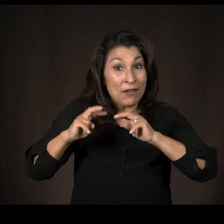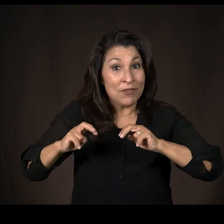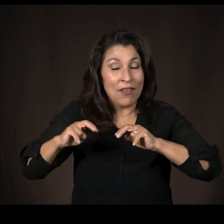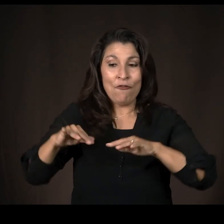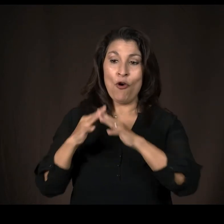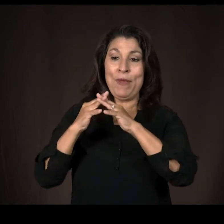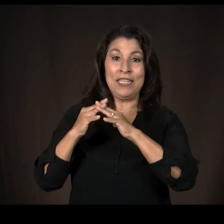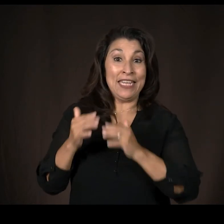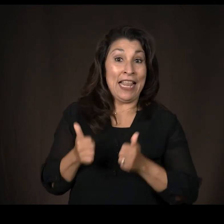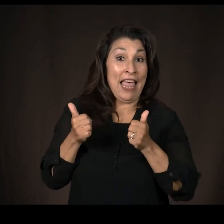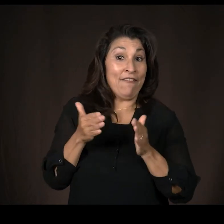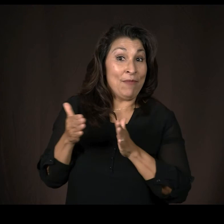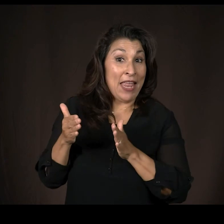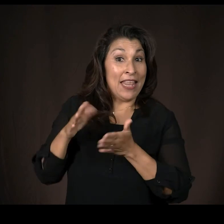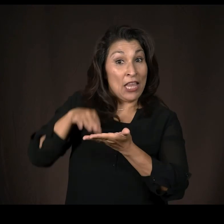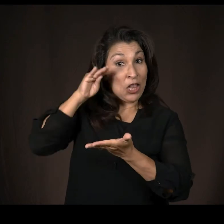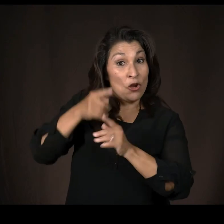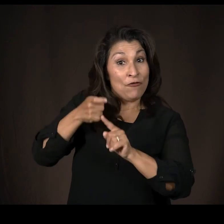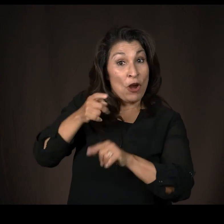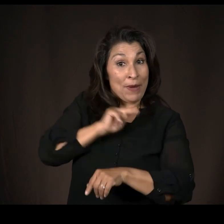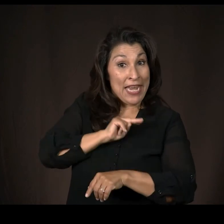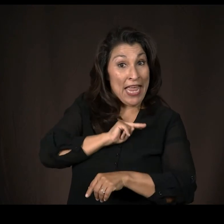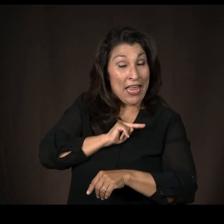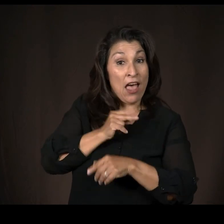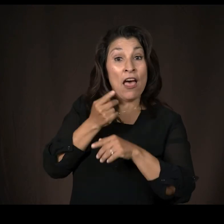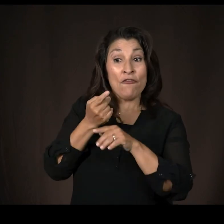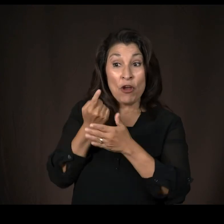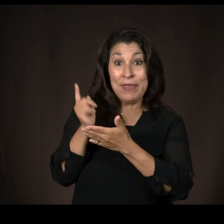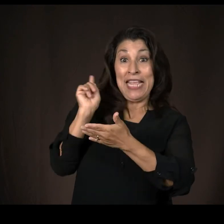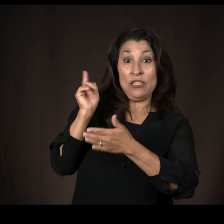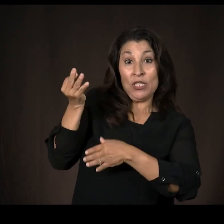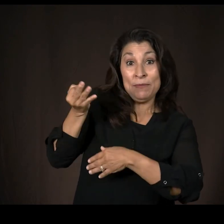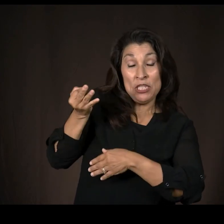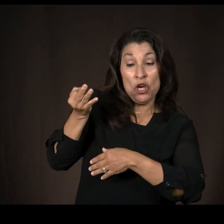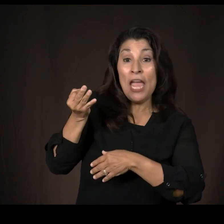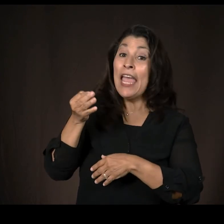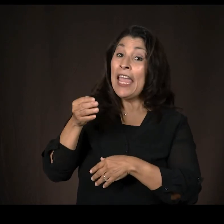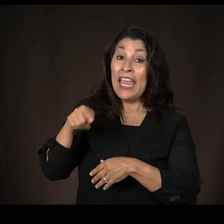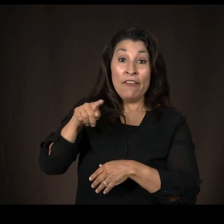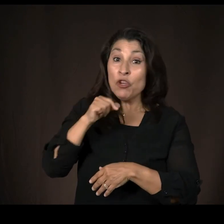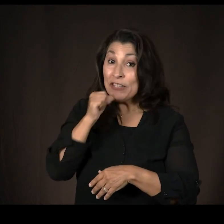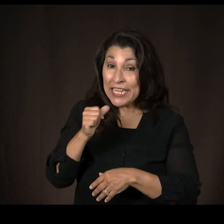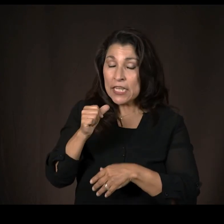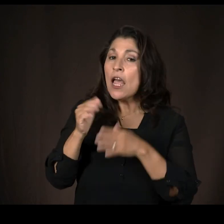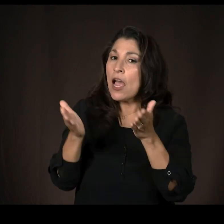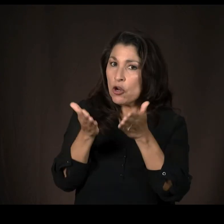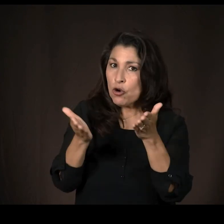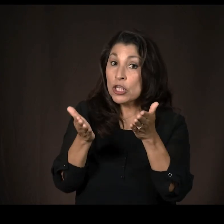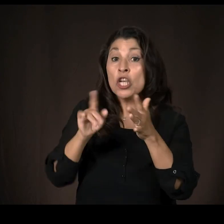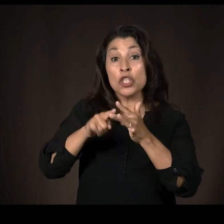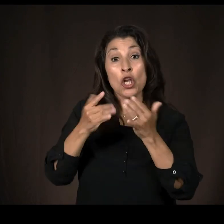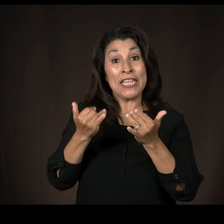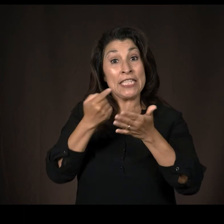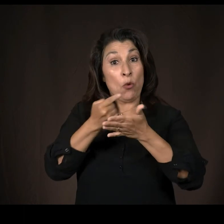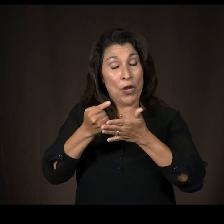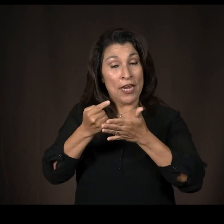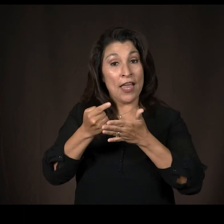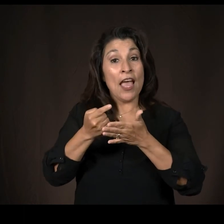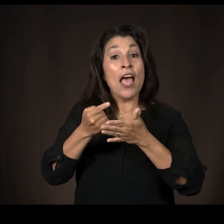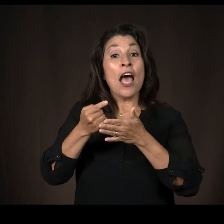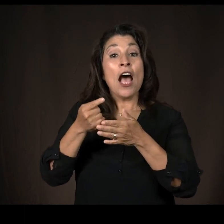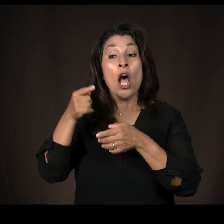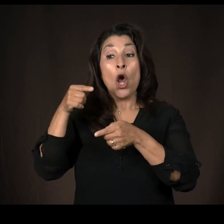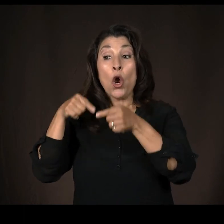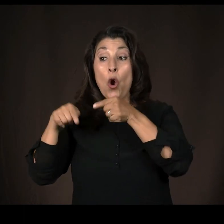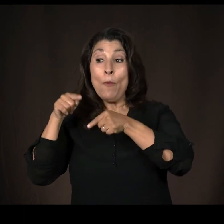for building a life plan that we learned from Nehemiah in our last message. If you didn't, I want to encourage you to start this week. Go back and look